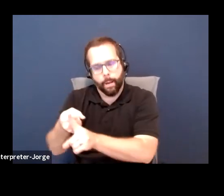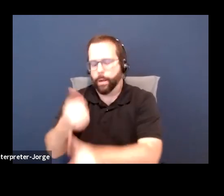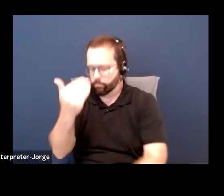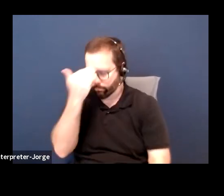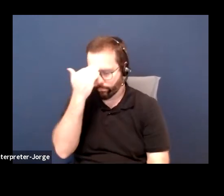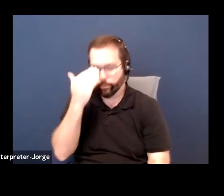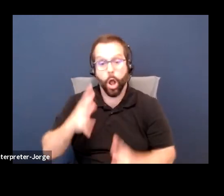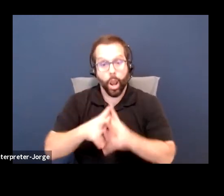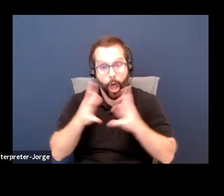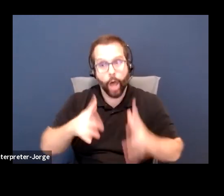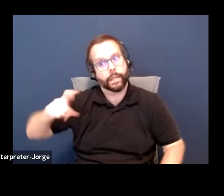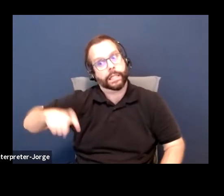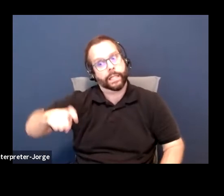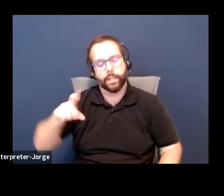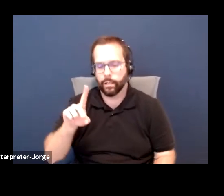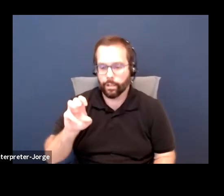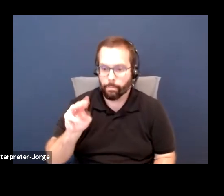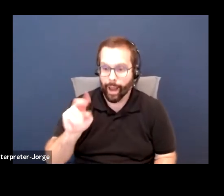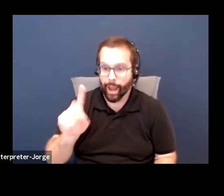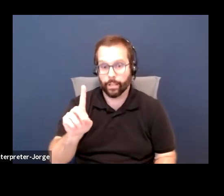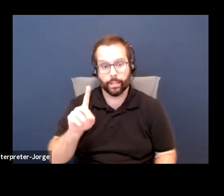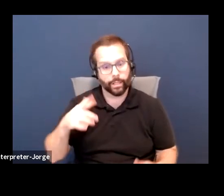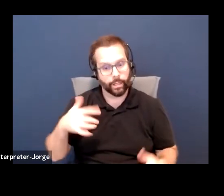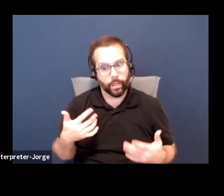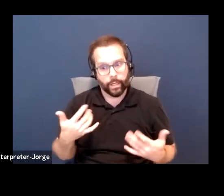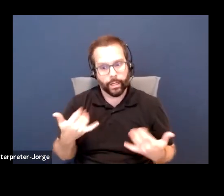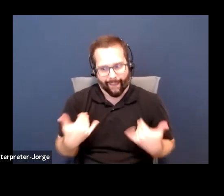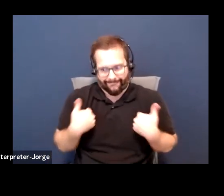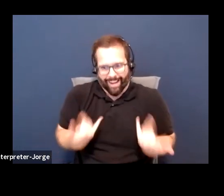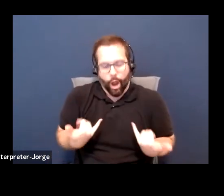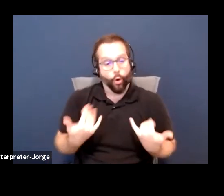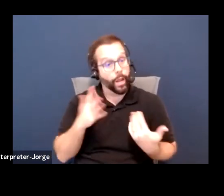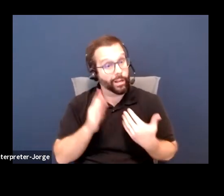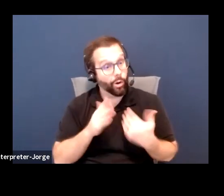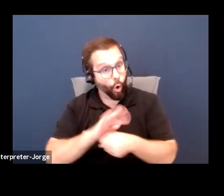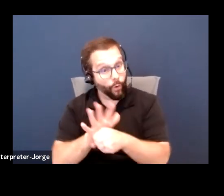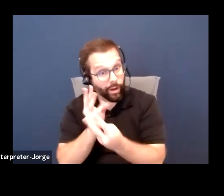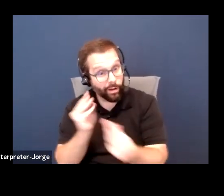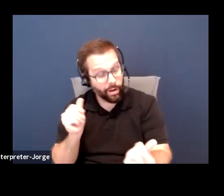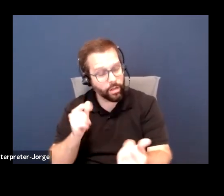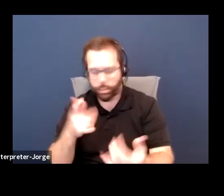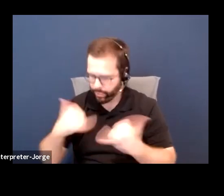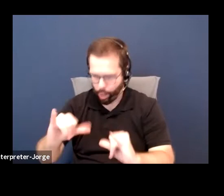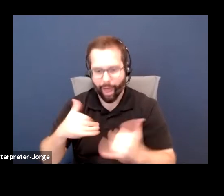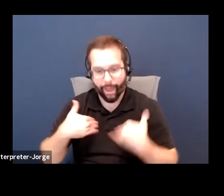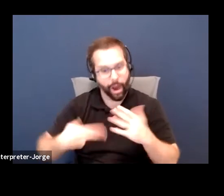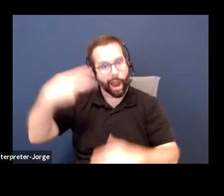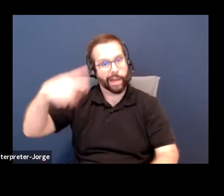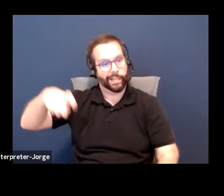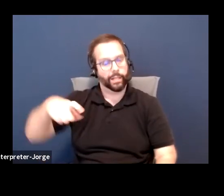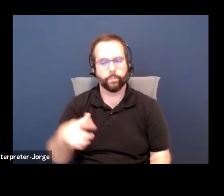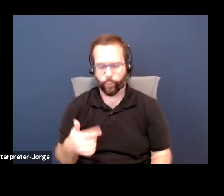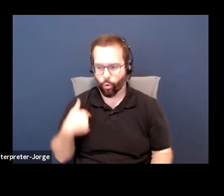continue well beyond COVID. And that's one reason why one of the first things that I did when I got here, when I was working